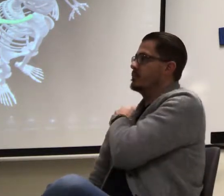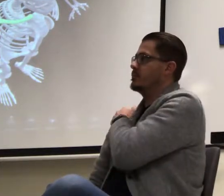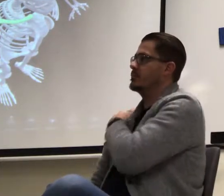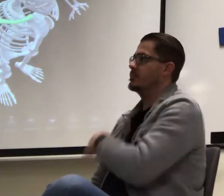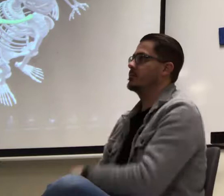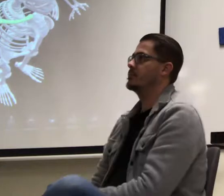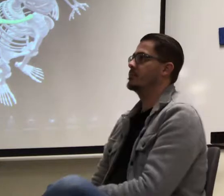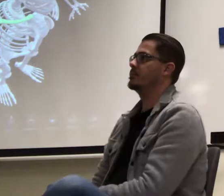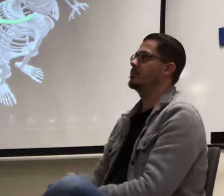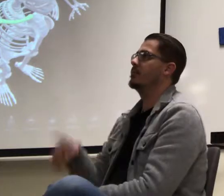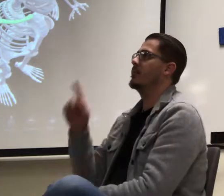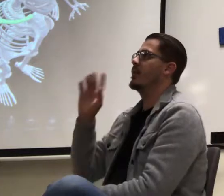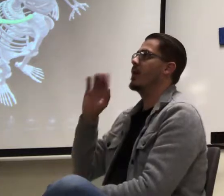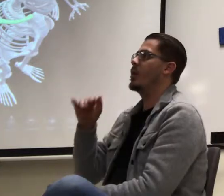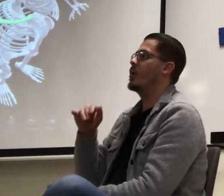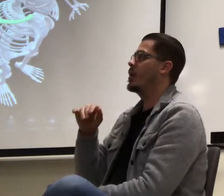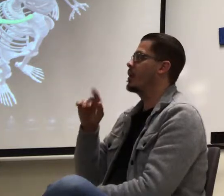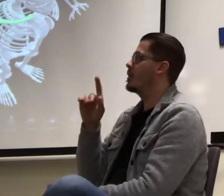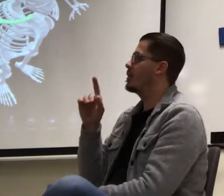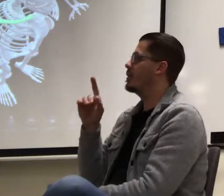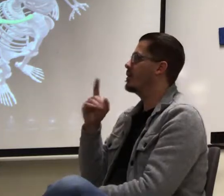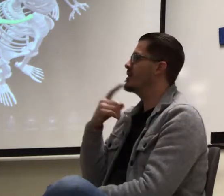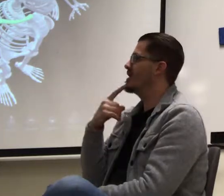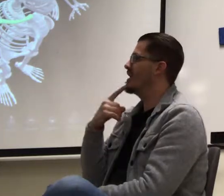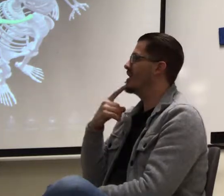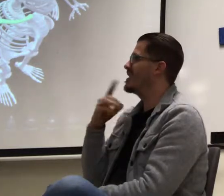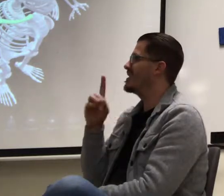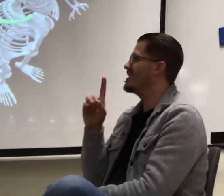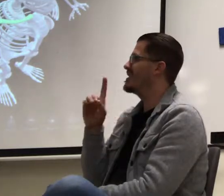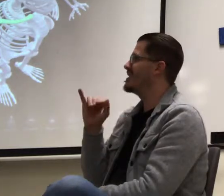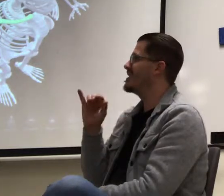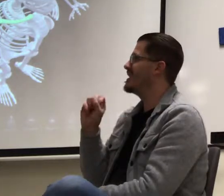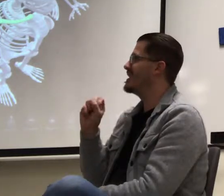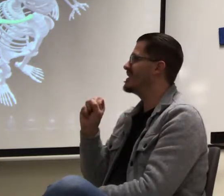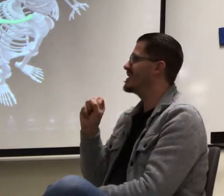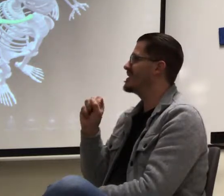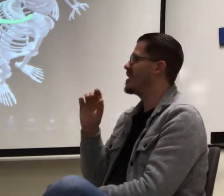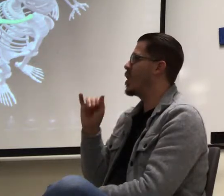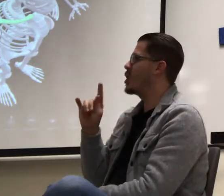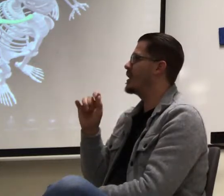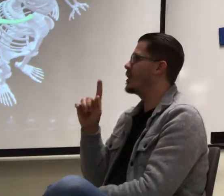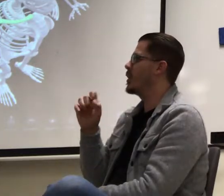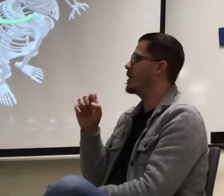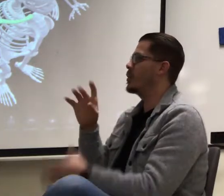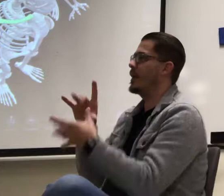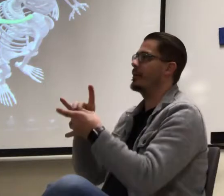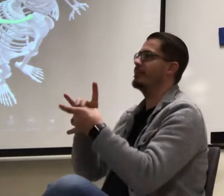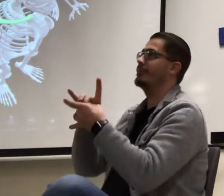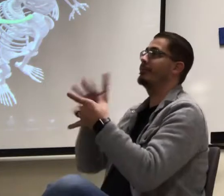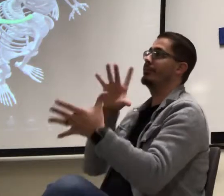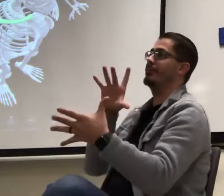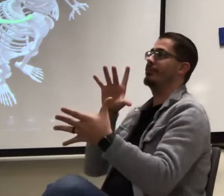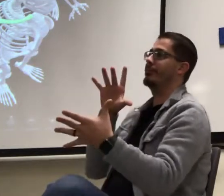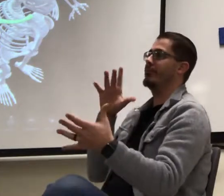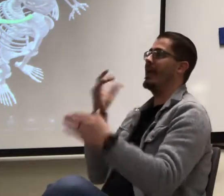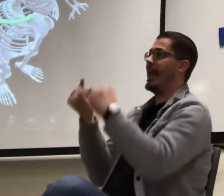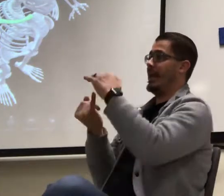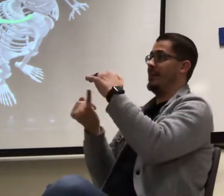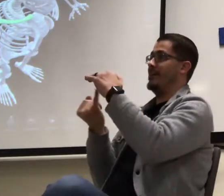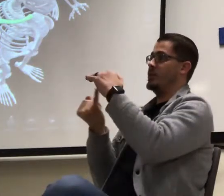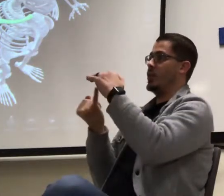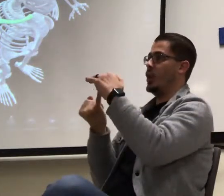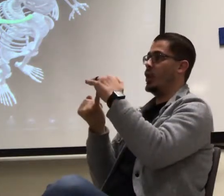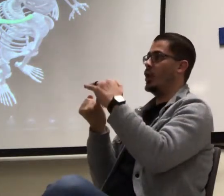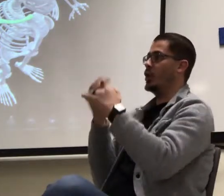And when it's disarticulated, be able to ID the bone, name it. Oh yeah, that's a clavicle.